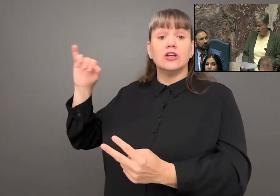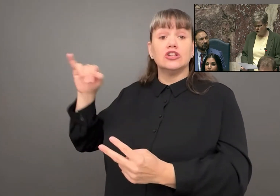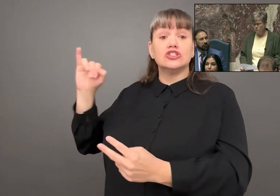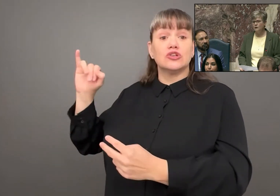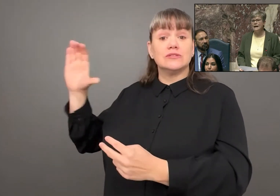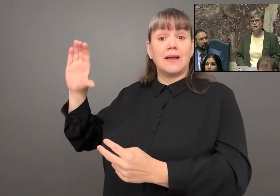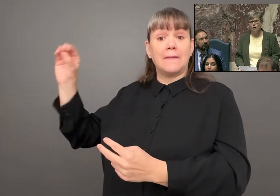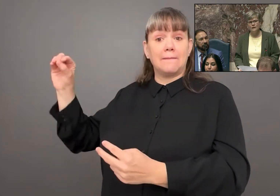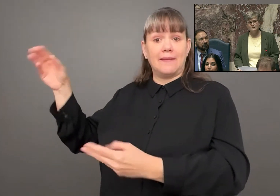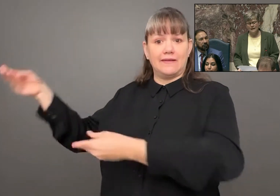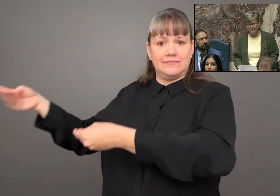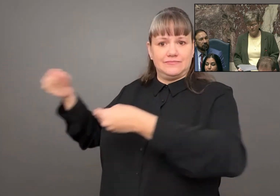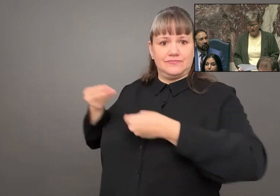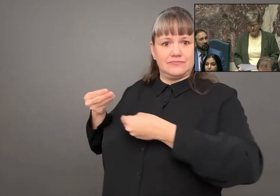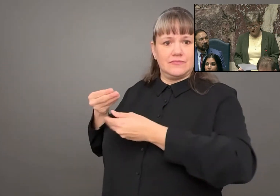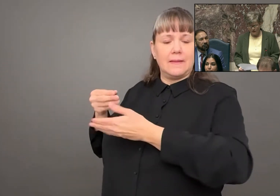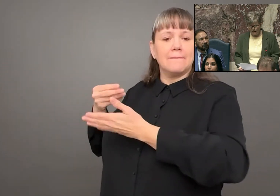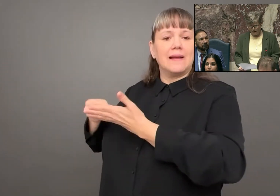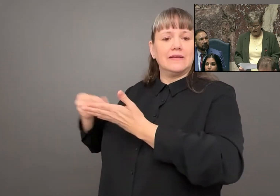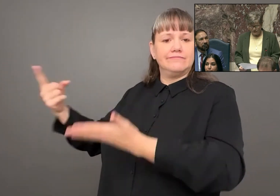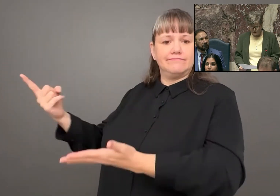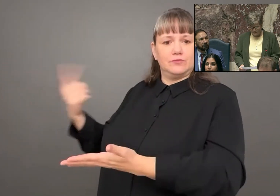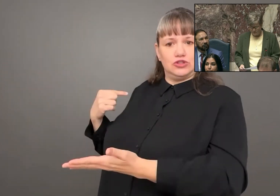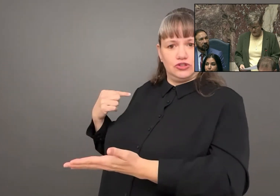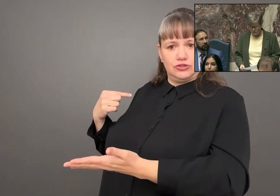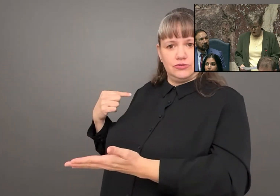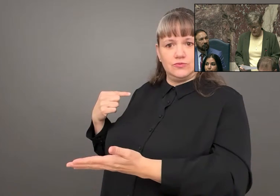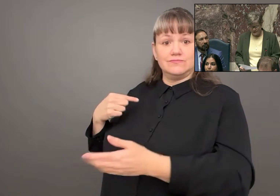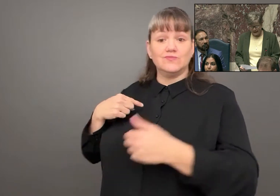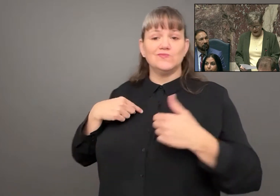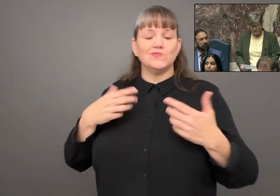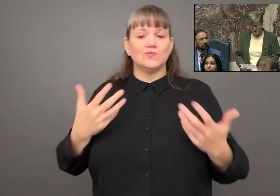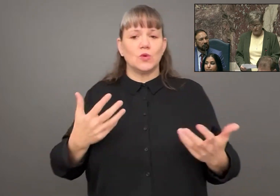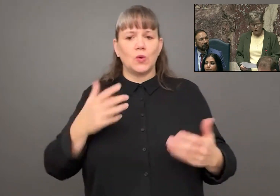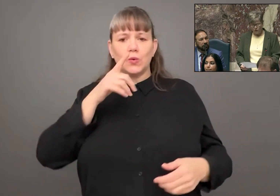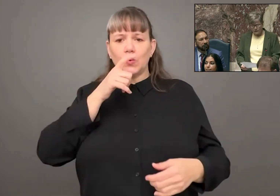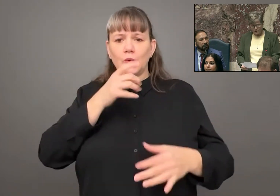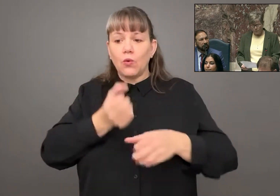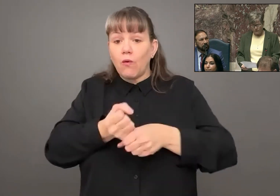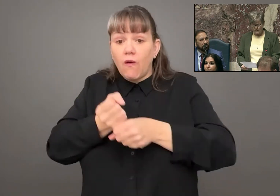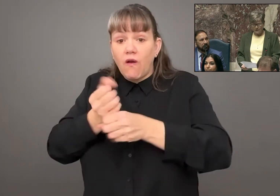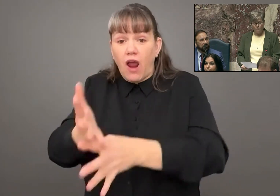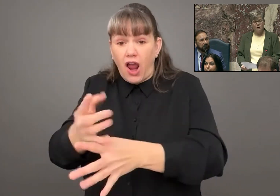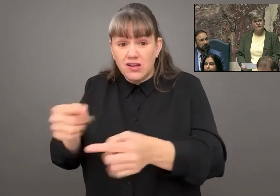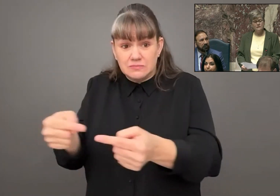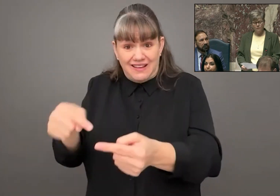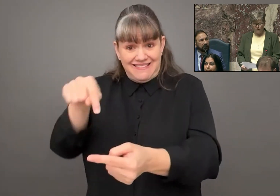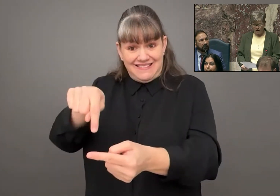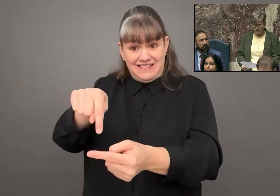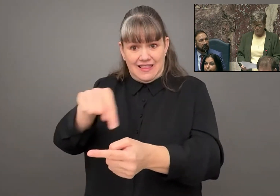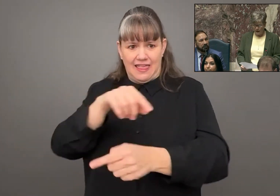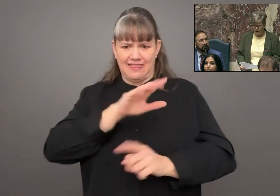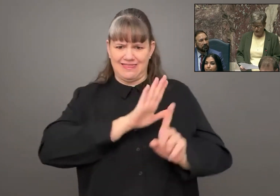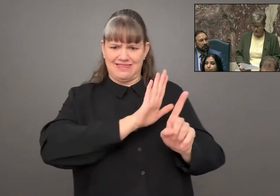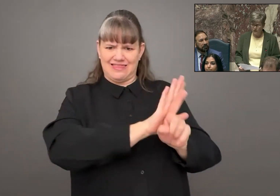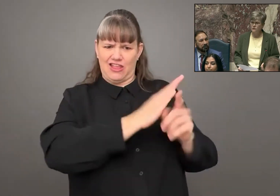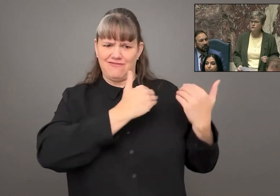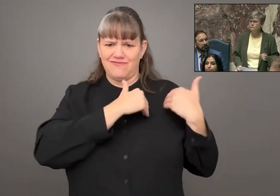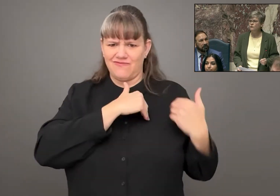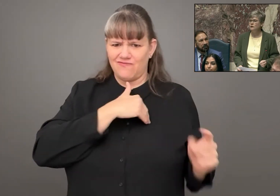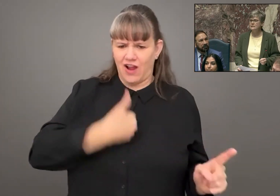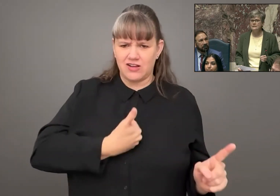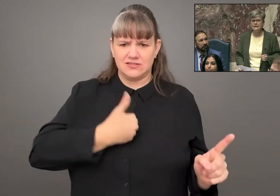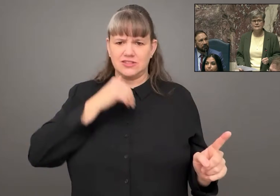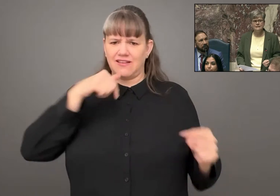the wrongdoer and not taxpayers. These amendments will address gaps that are currently preventing the province from recovering healthcare costs